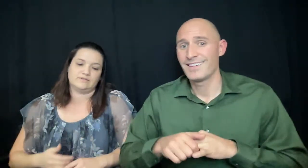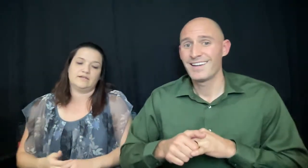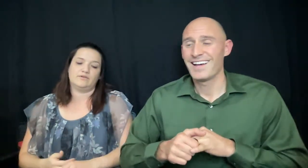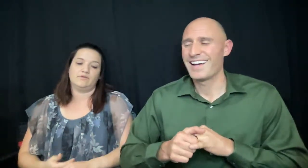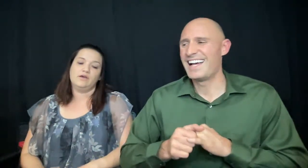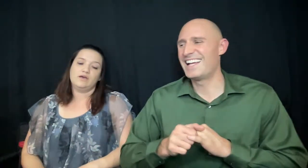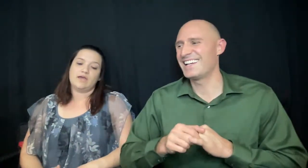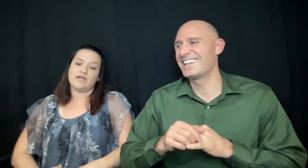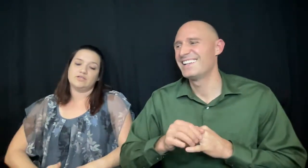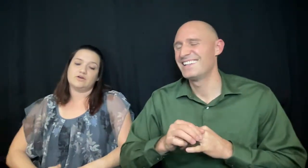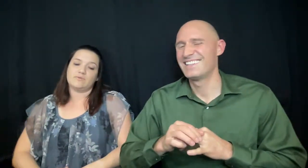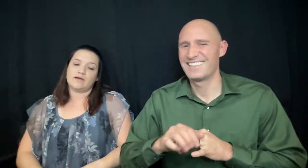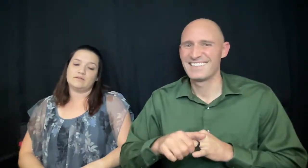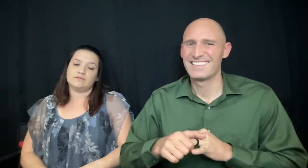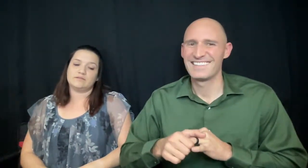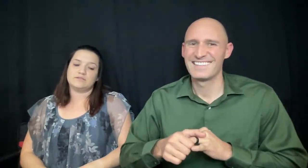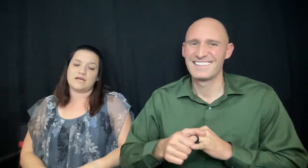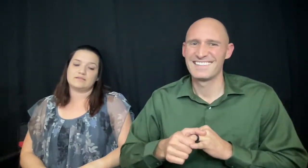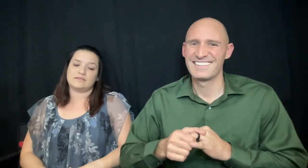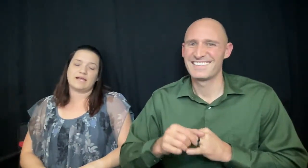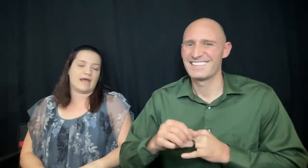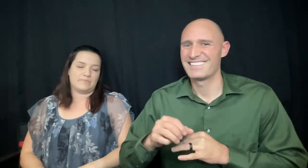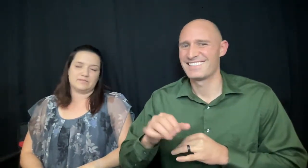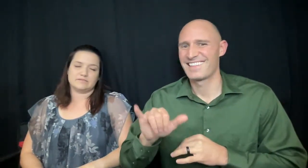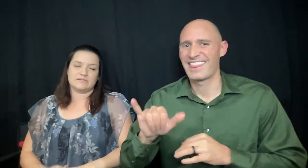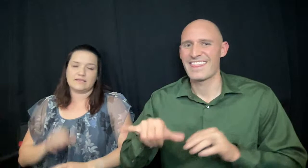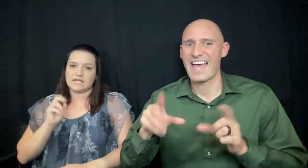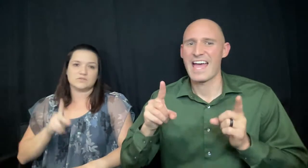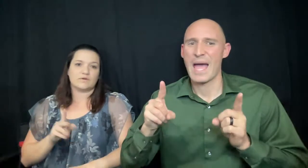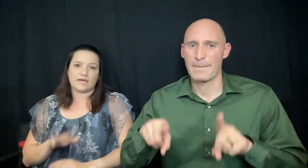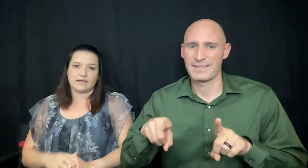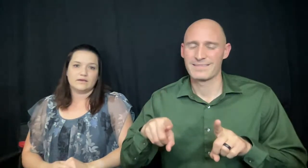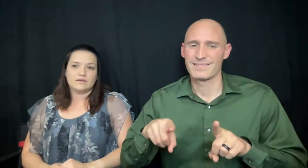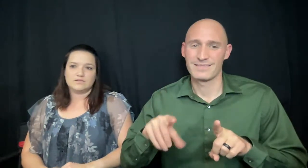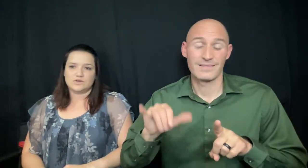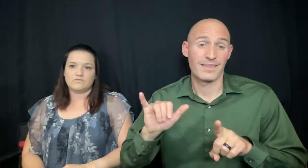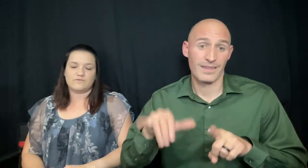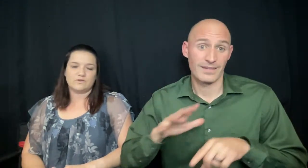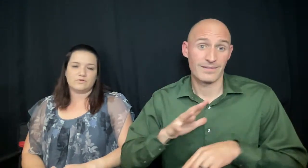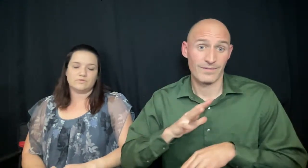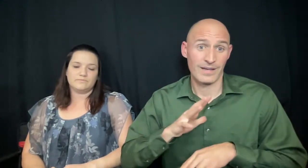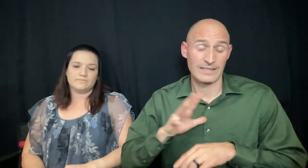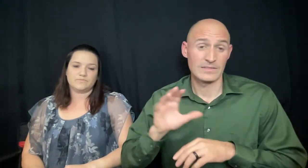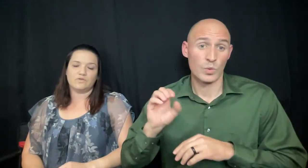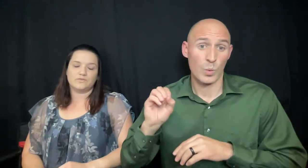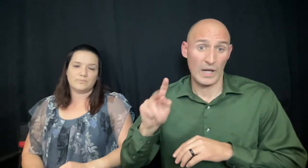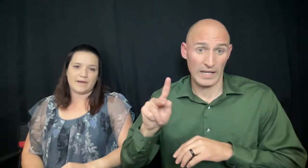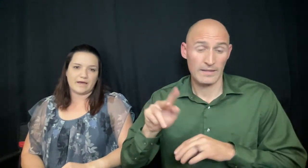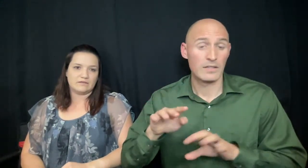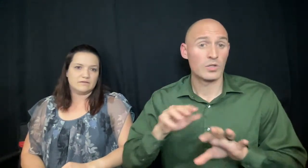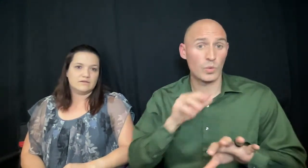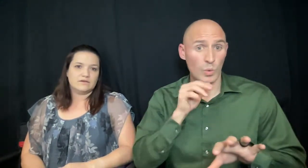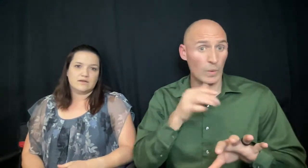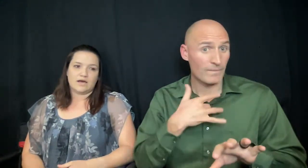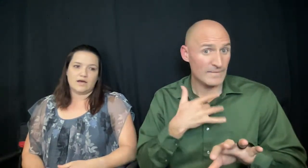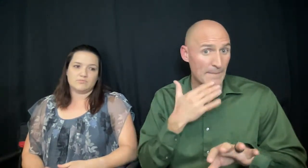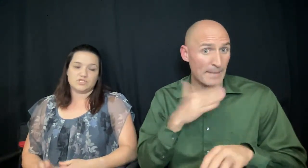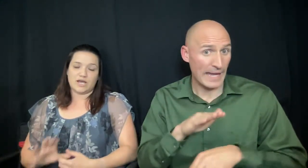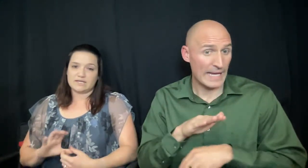know. And you know what? That happens, and that's okay. Don't feel bad.